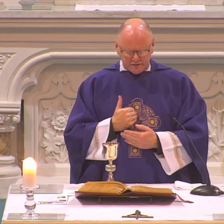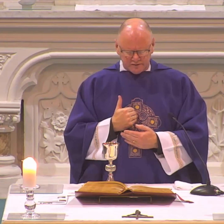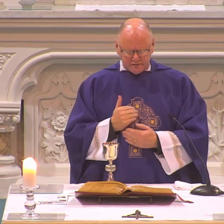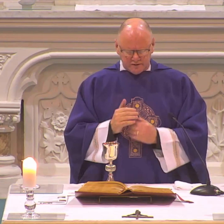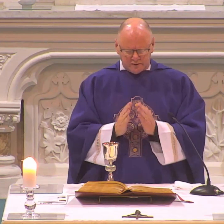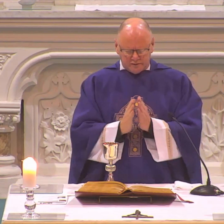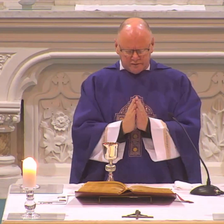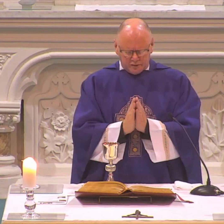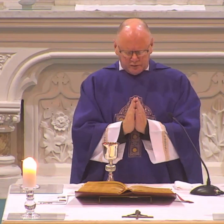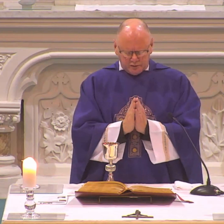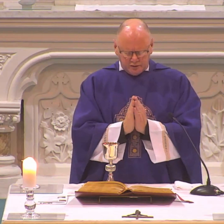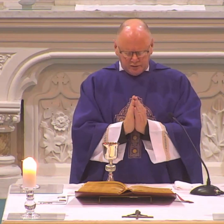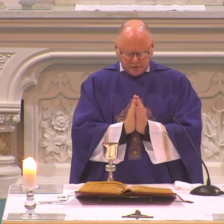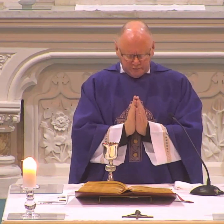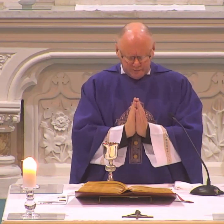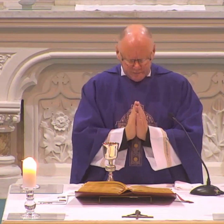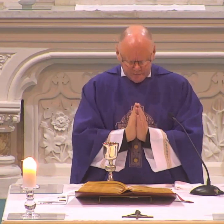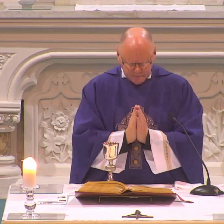hearts.